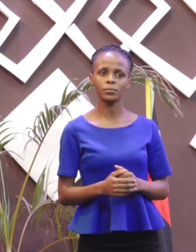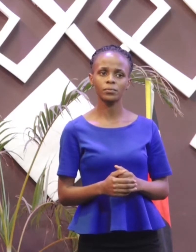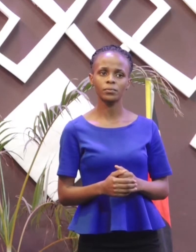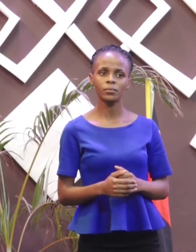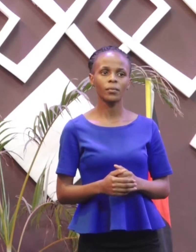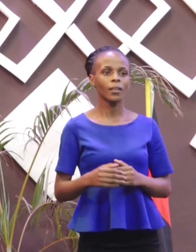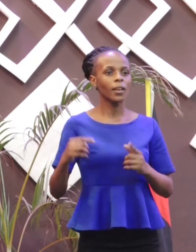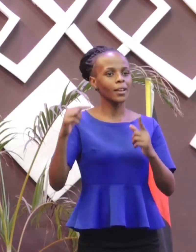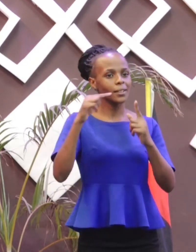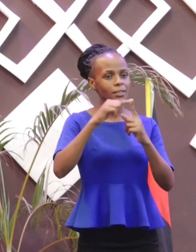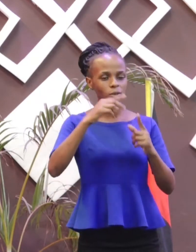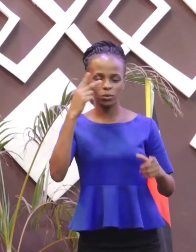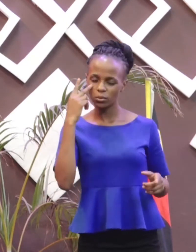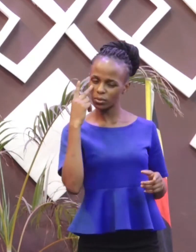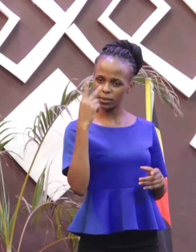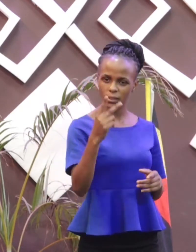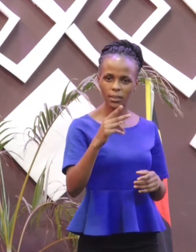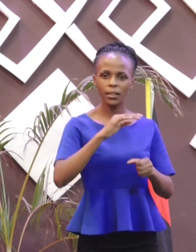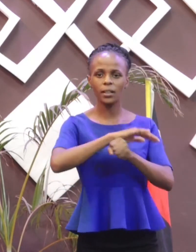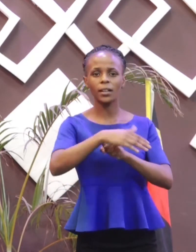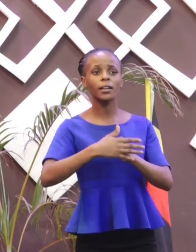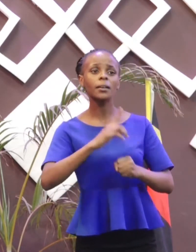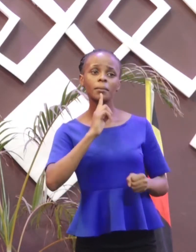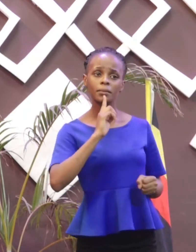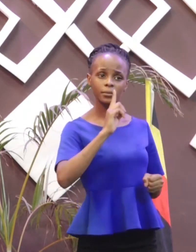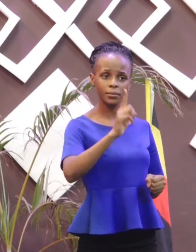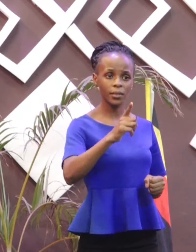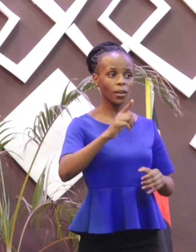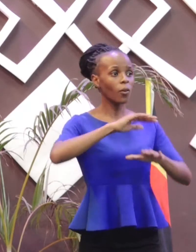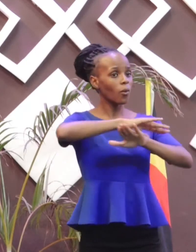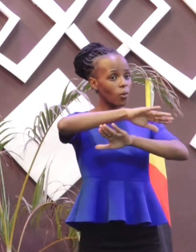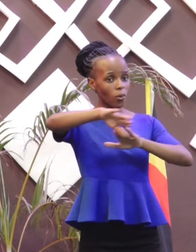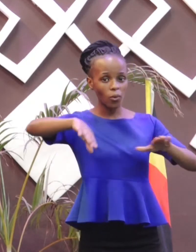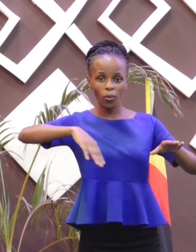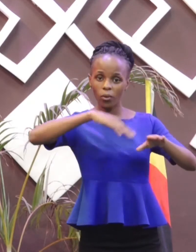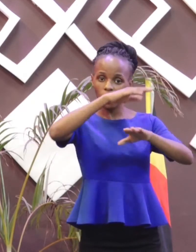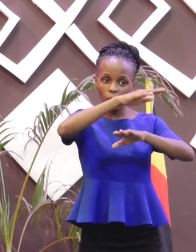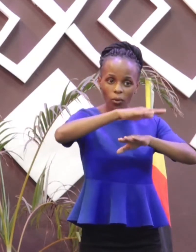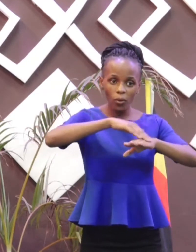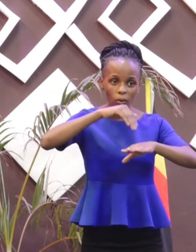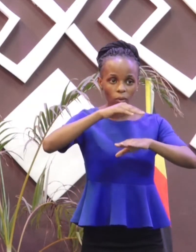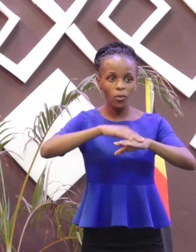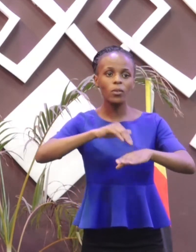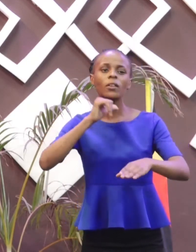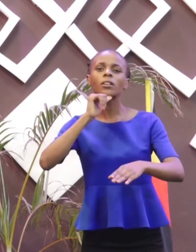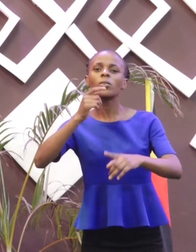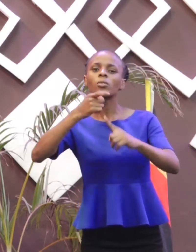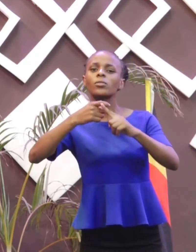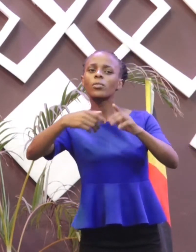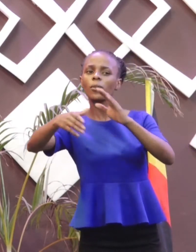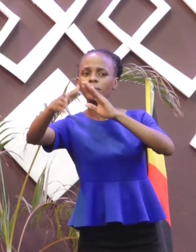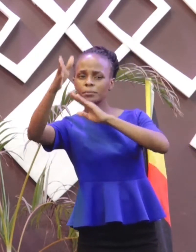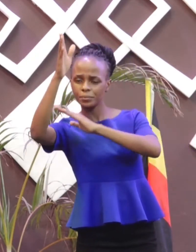sekinomu, to make sure okukakasa nti all whatever is called ungodliness, buli